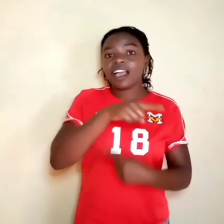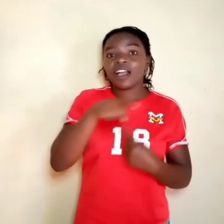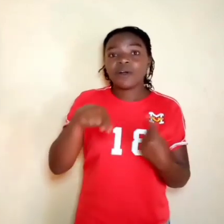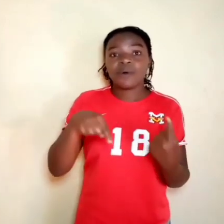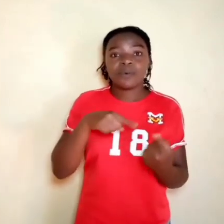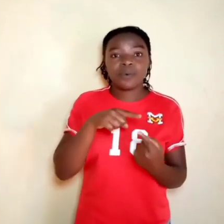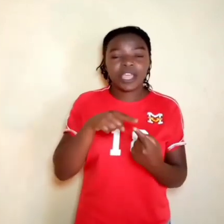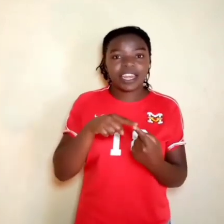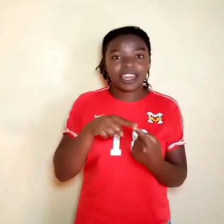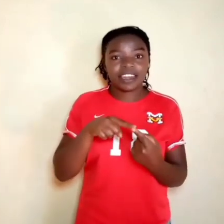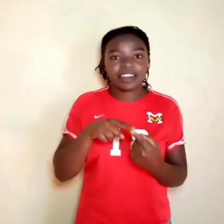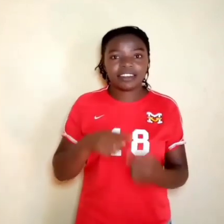When.